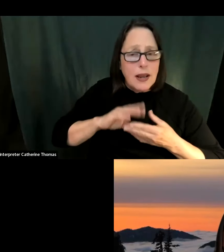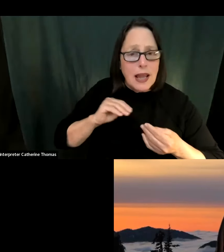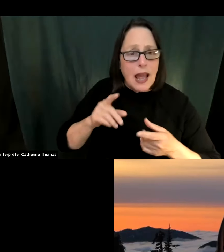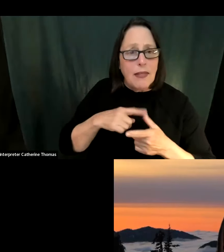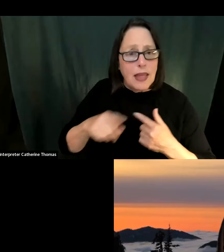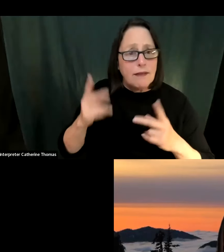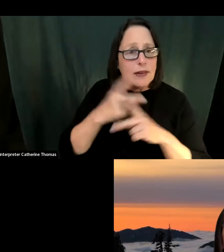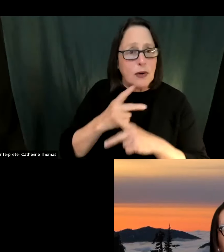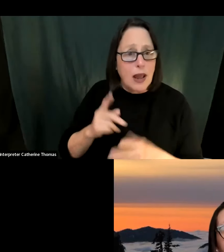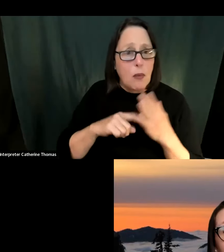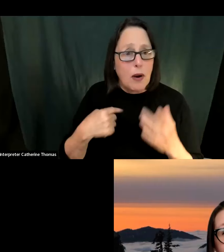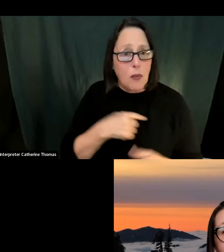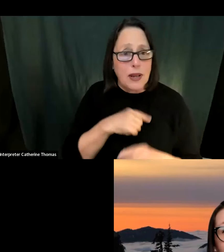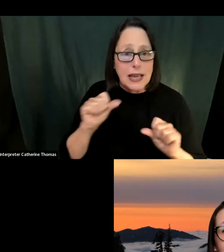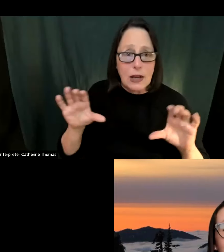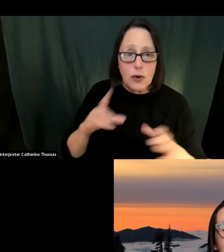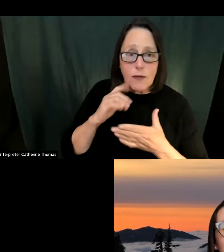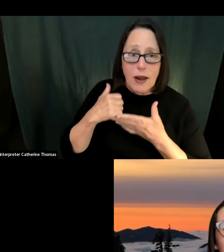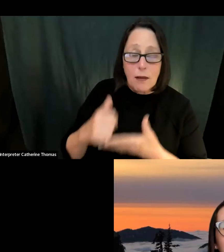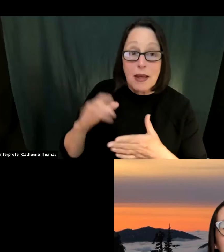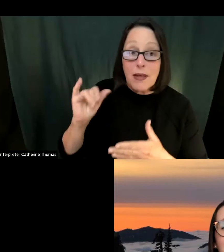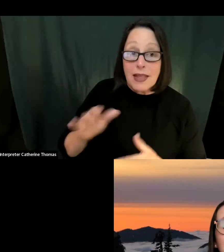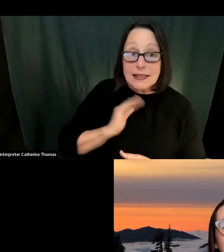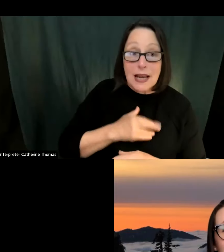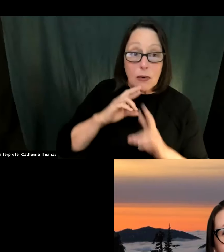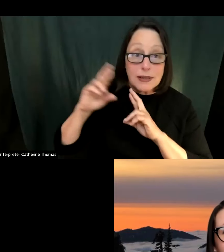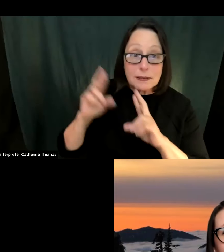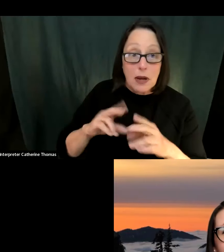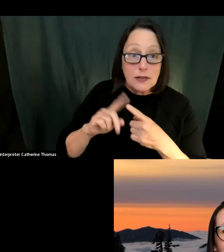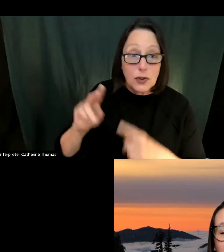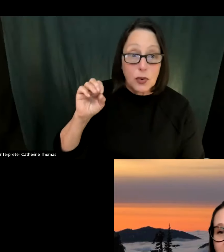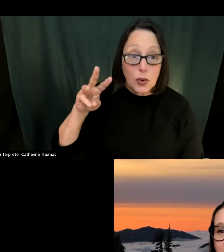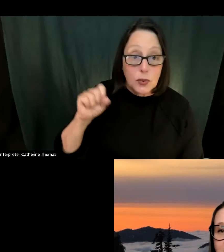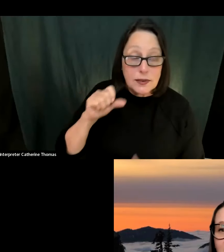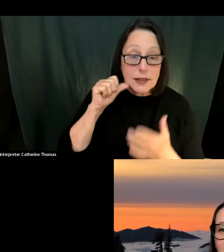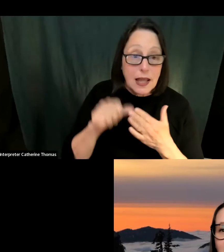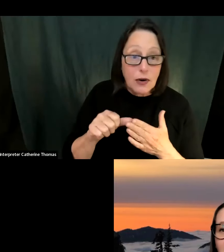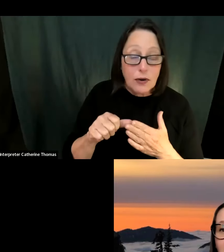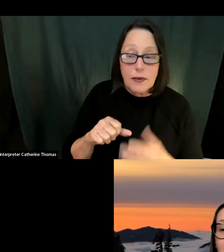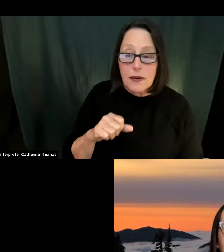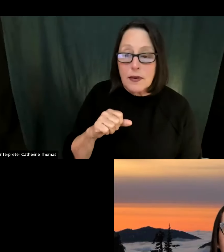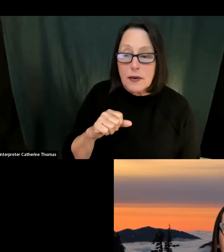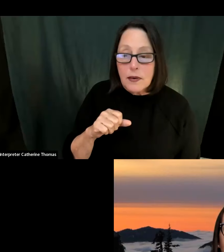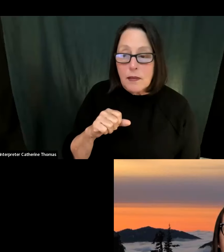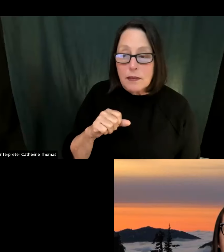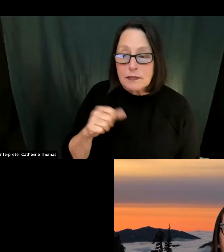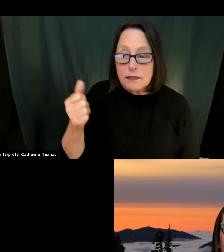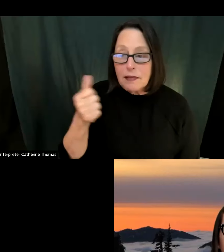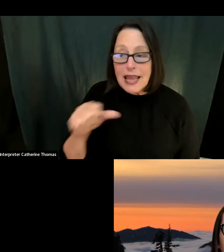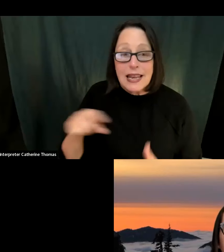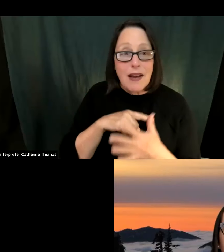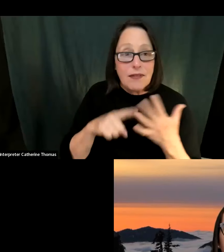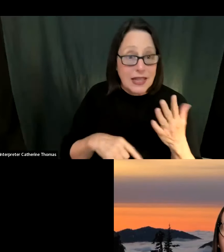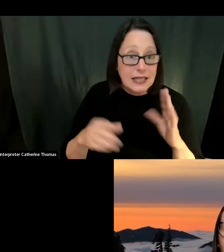help. So that's what I will say on response to our newsletter, is any of these stories that